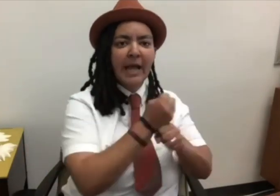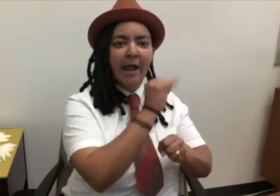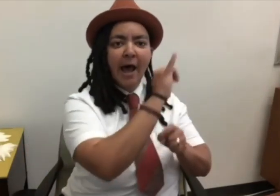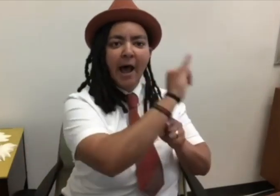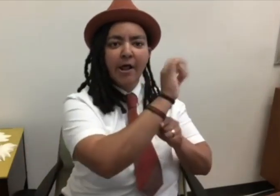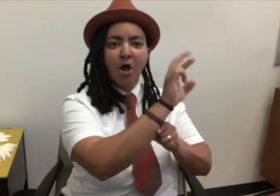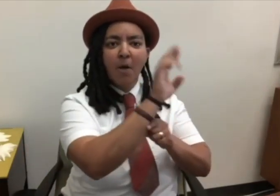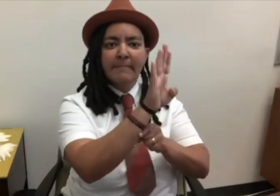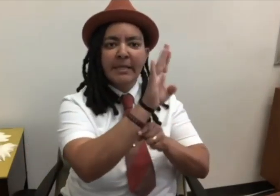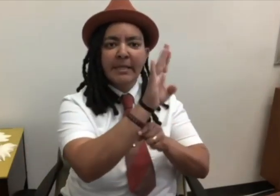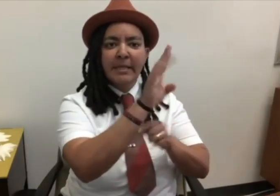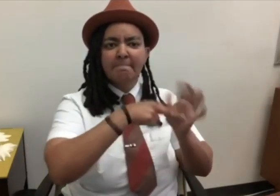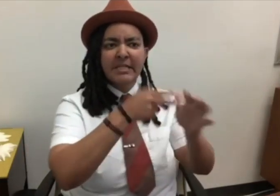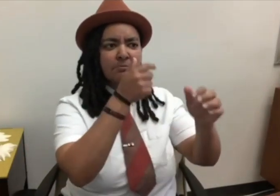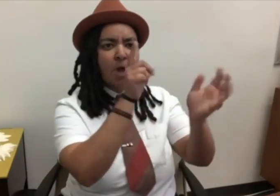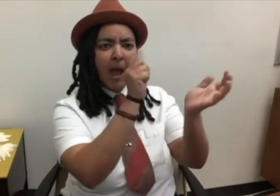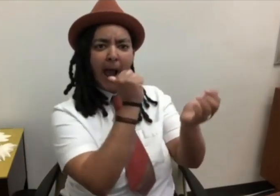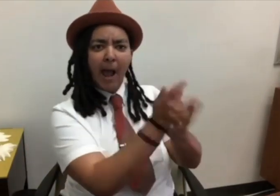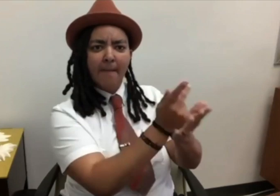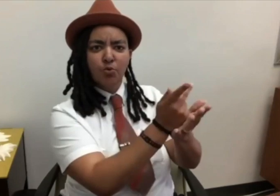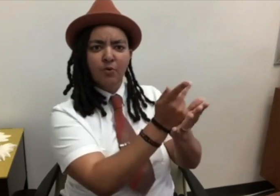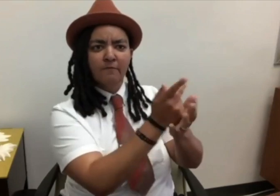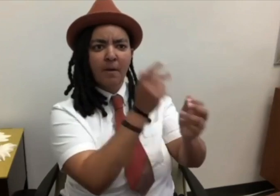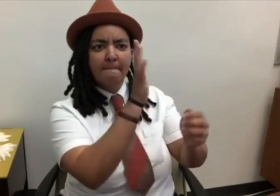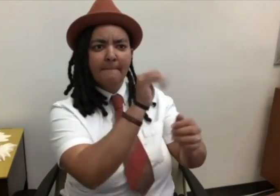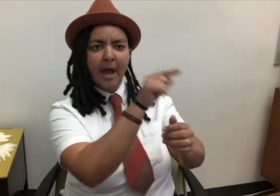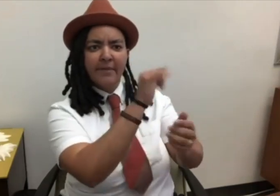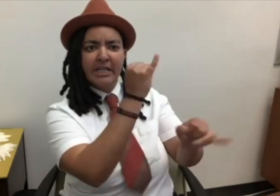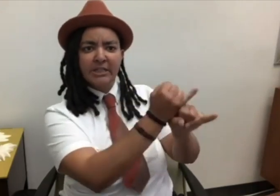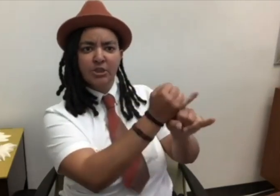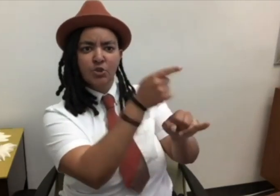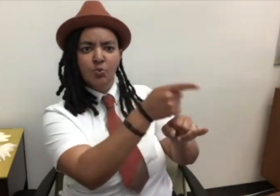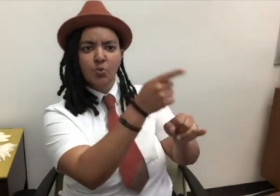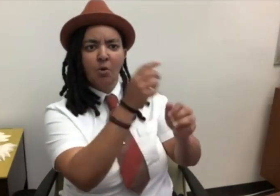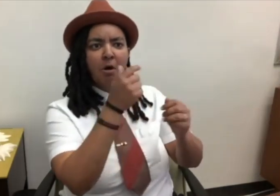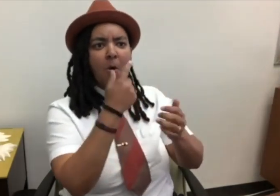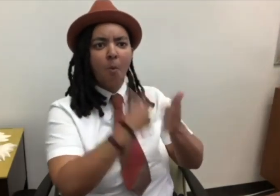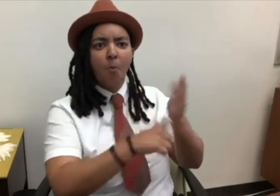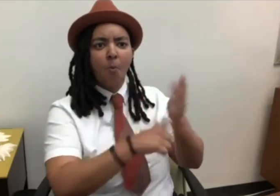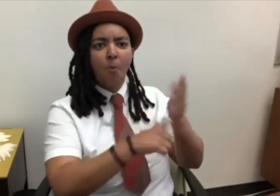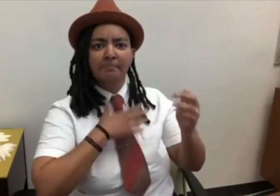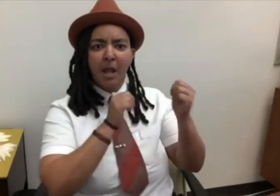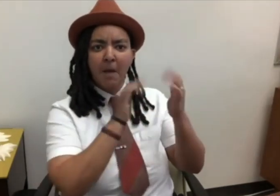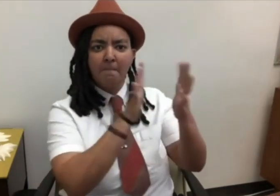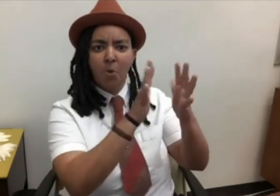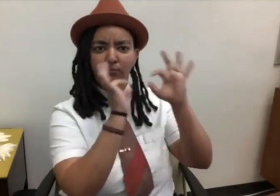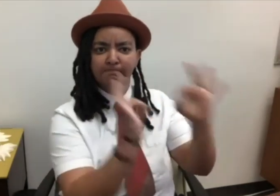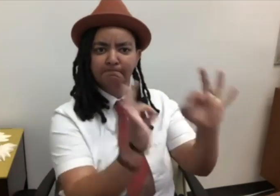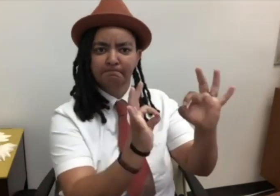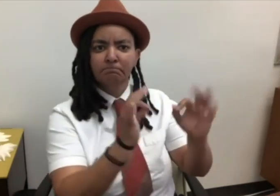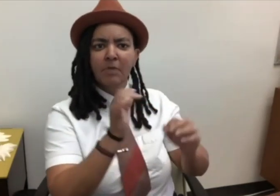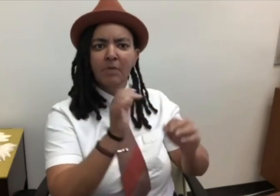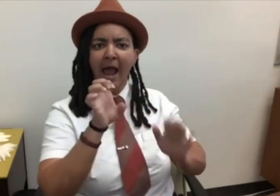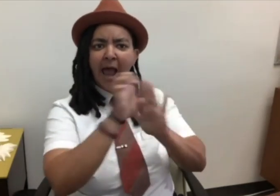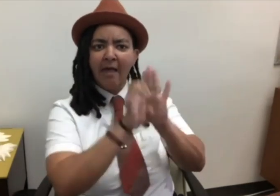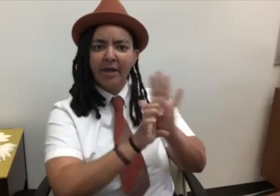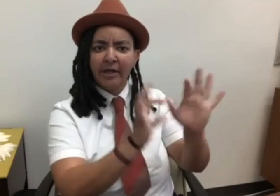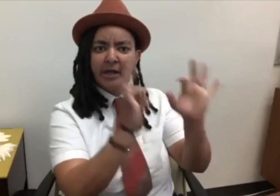focused on. And I knew we had to pass the IRB to get this published. And I wanted to know what